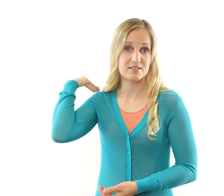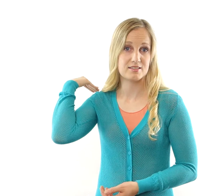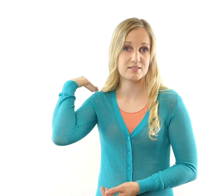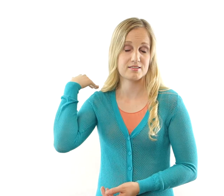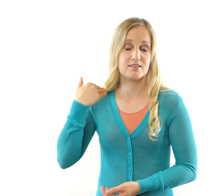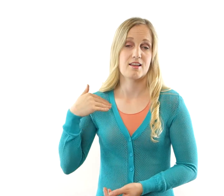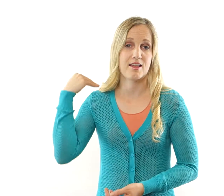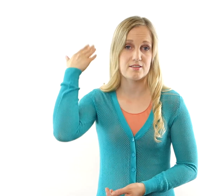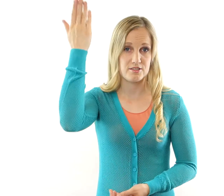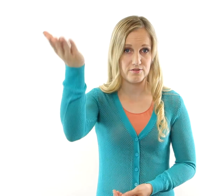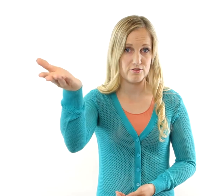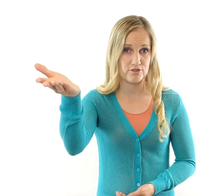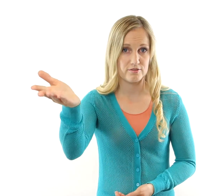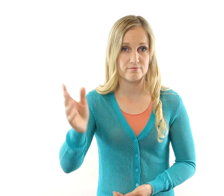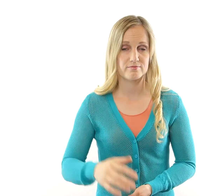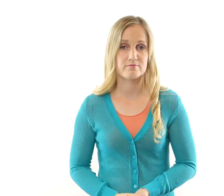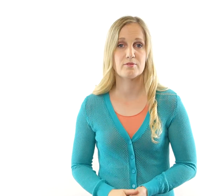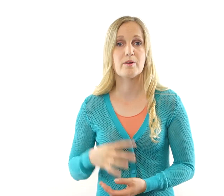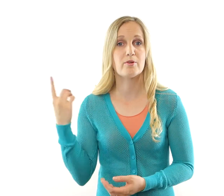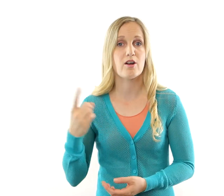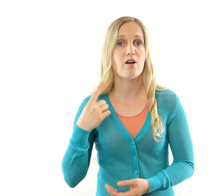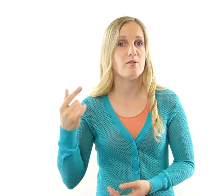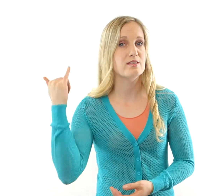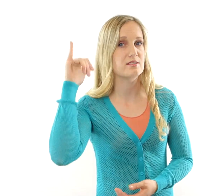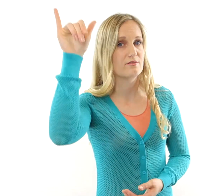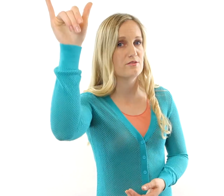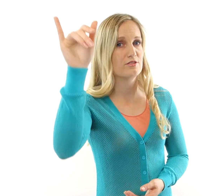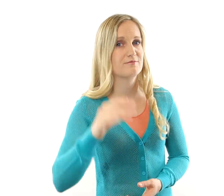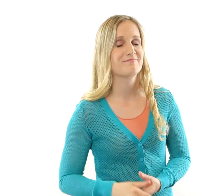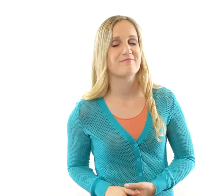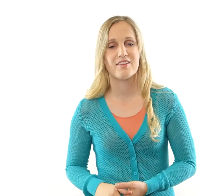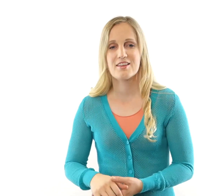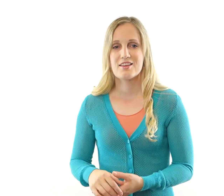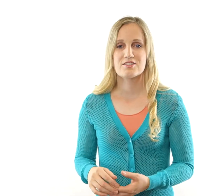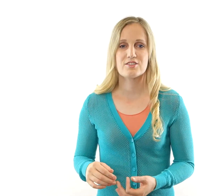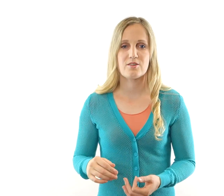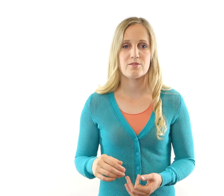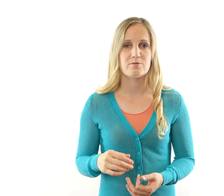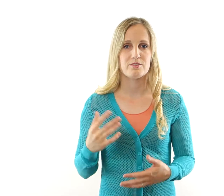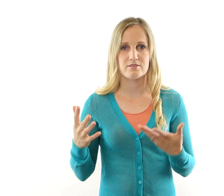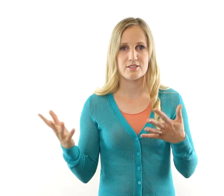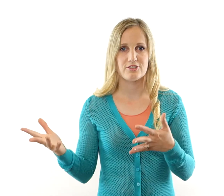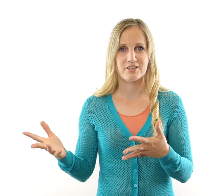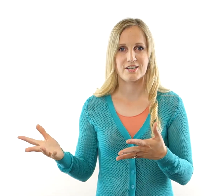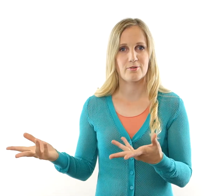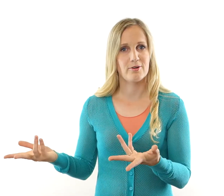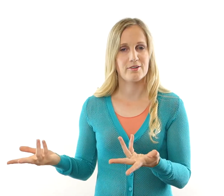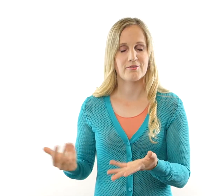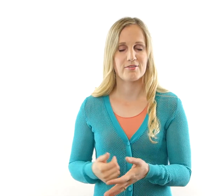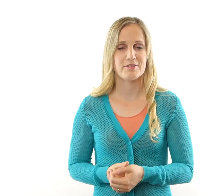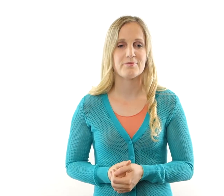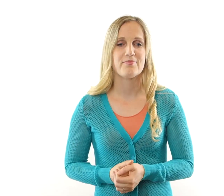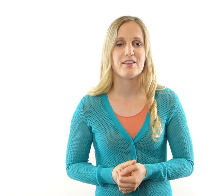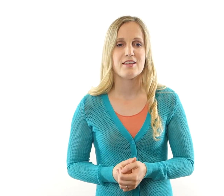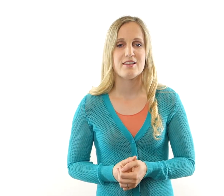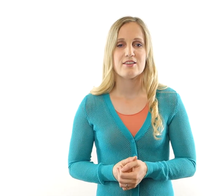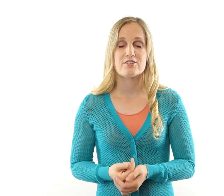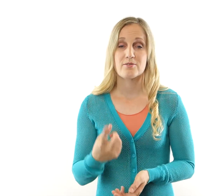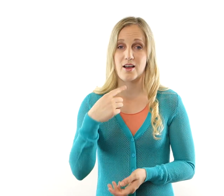past, and this is future. Remember, are always in the future. So, which is eternity or forever. So,